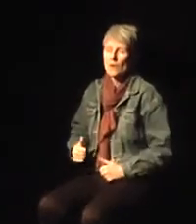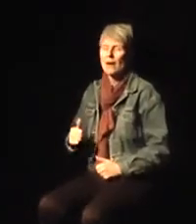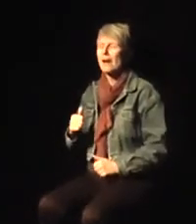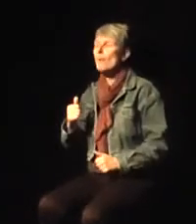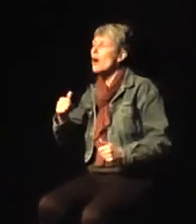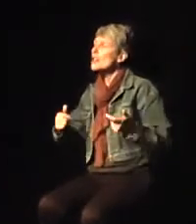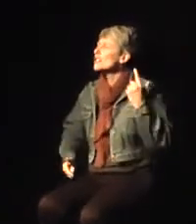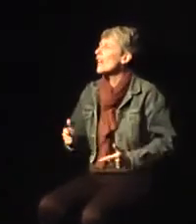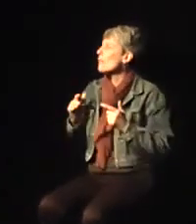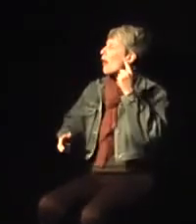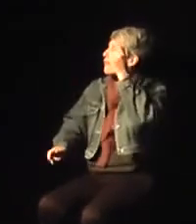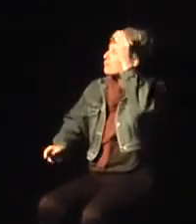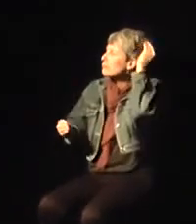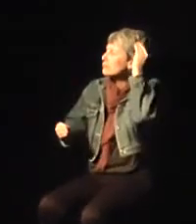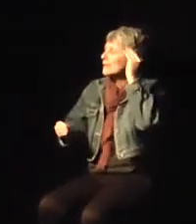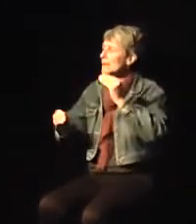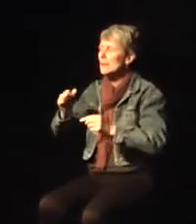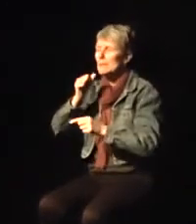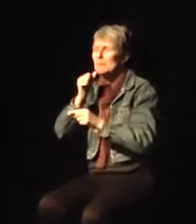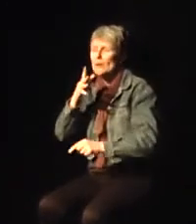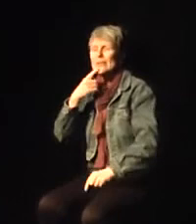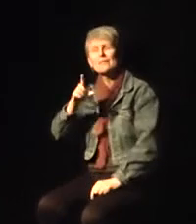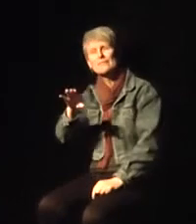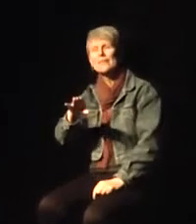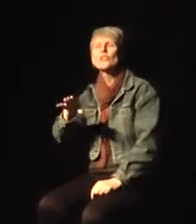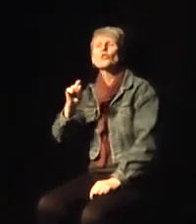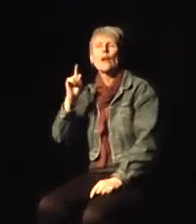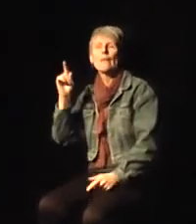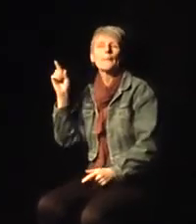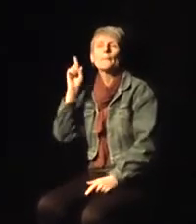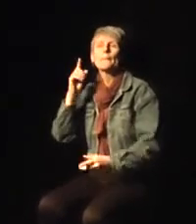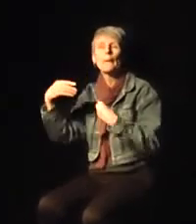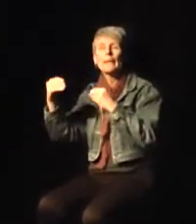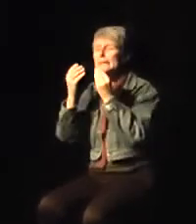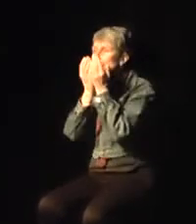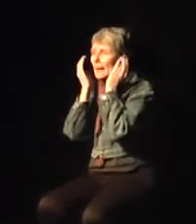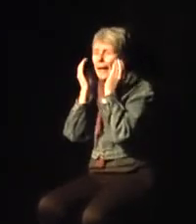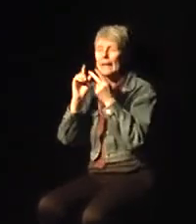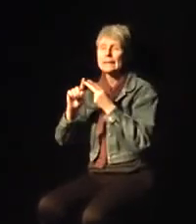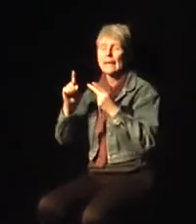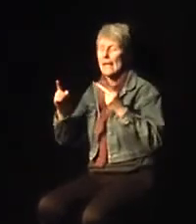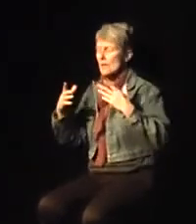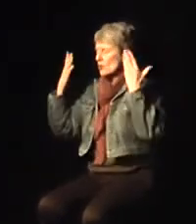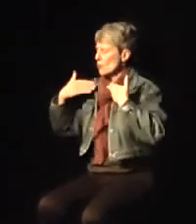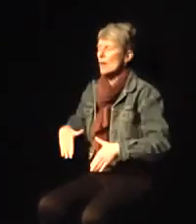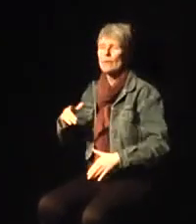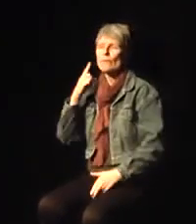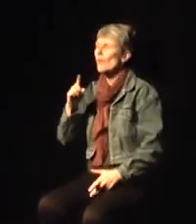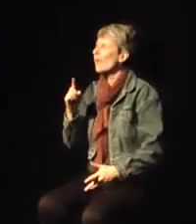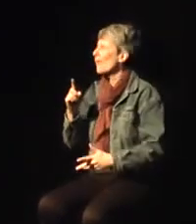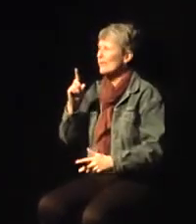up as a cowboy, but my mother instead decides to get me this plastic mask and a gown that reminds me of the gowns that butchers might